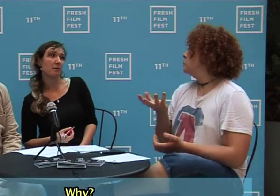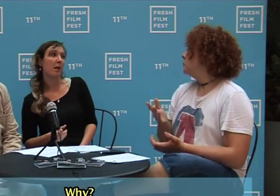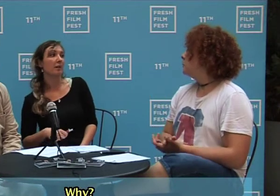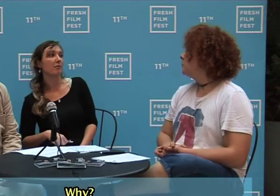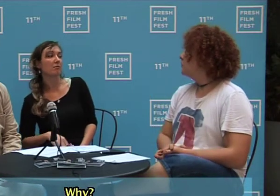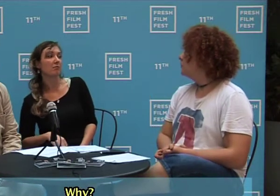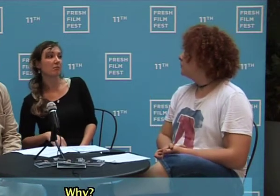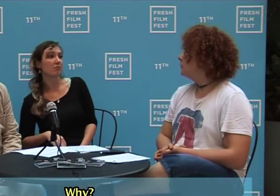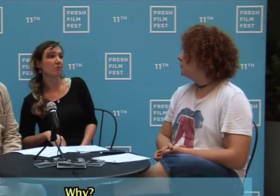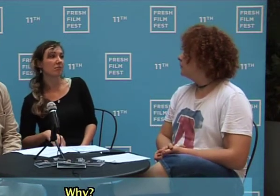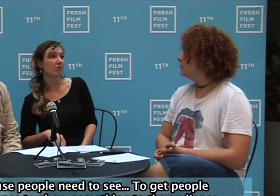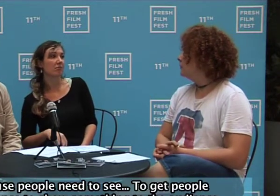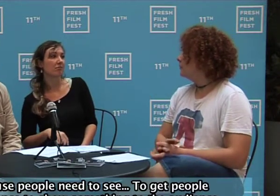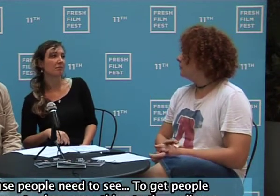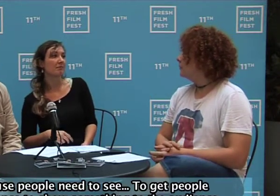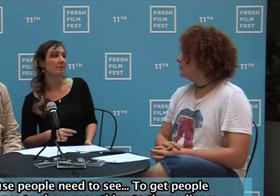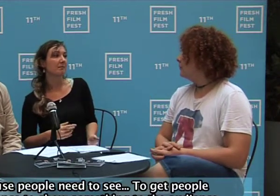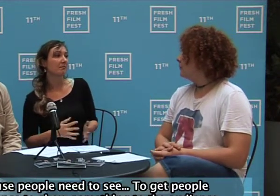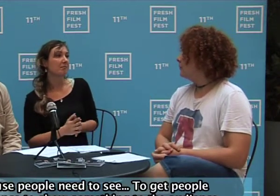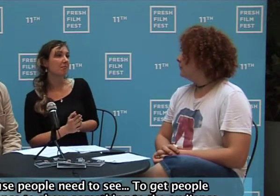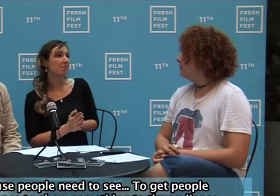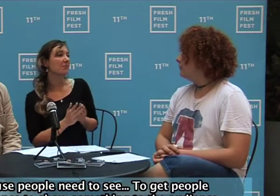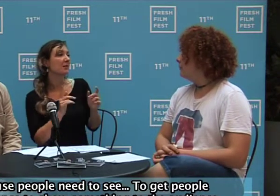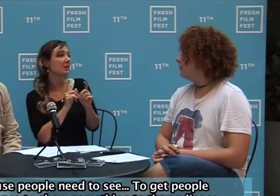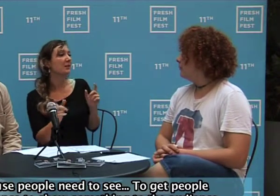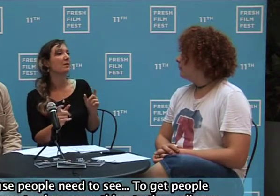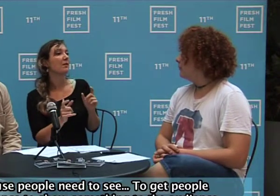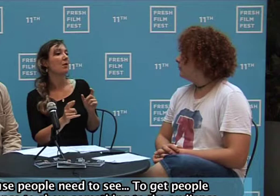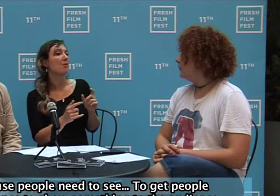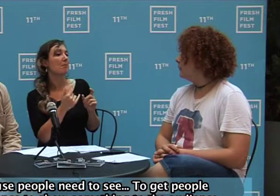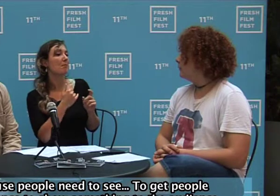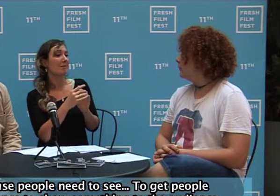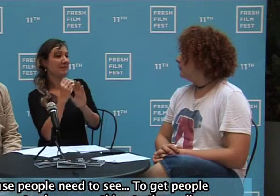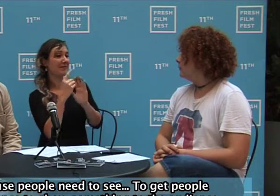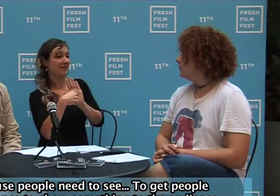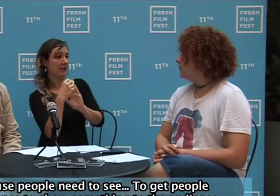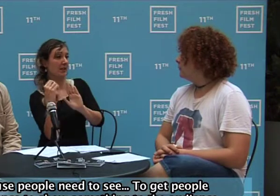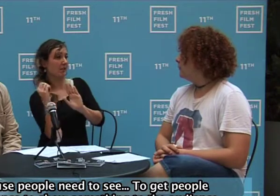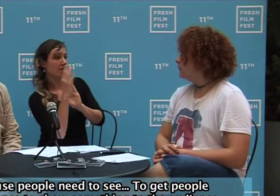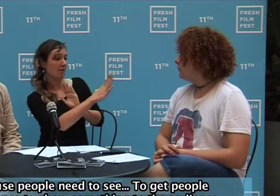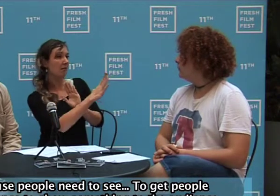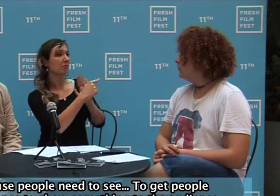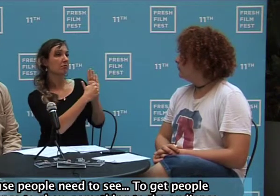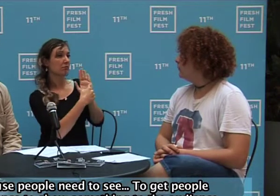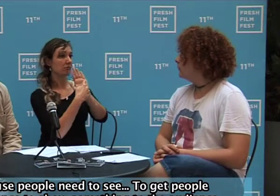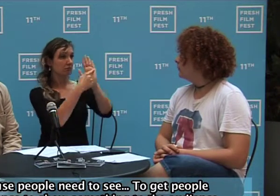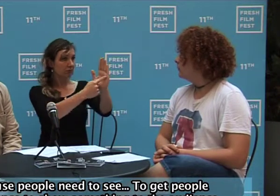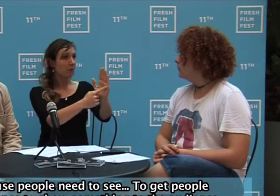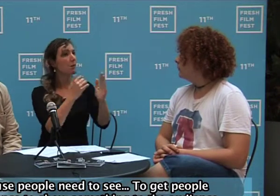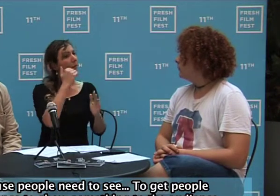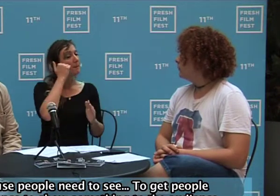And why? Because, you know, people need to see the films by people who are starting out, and to